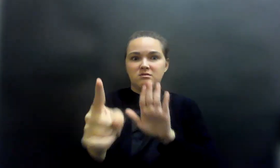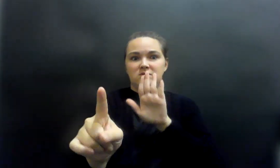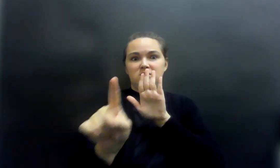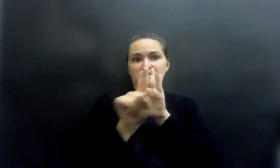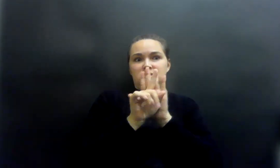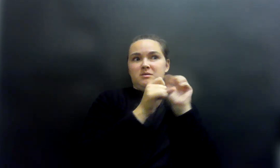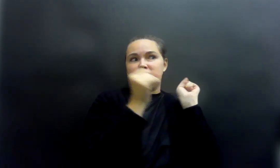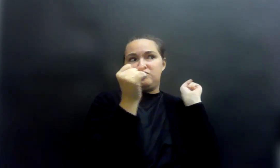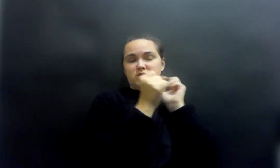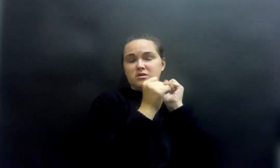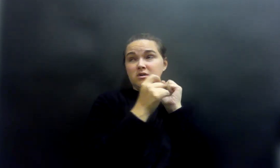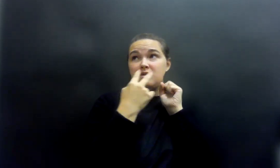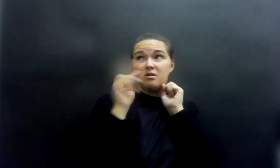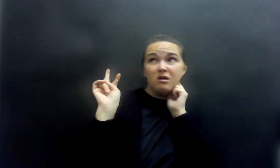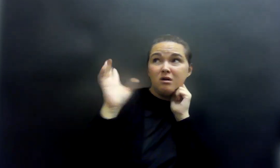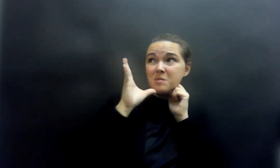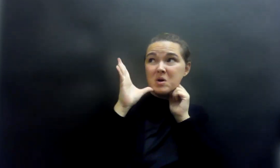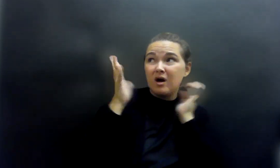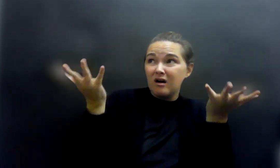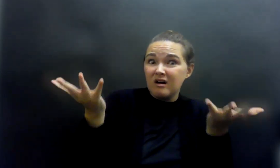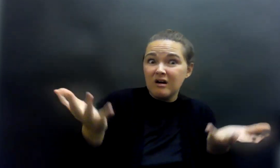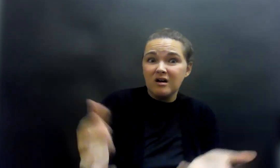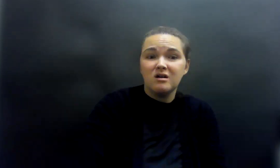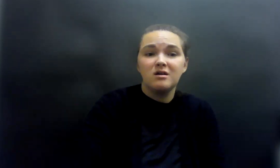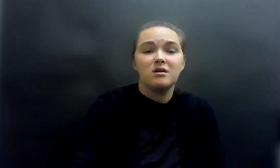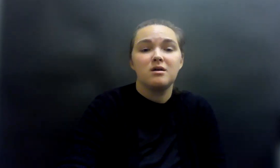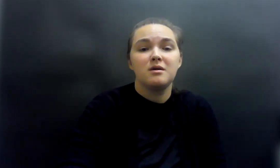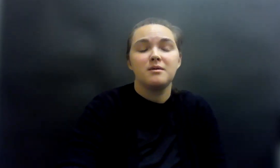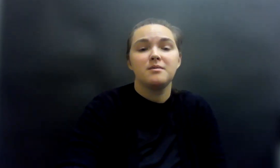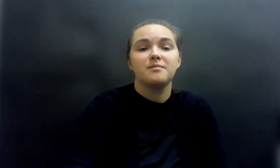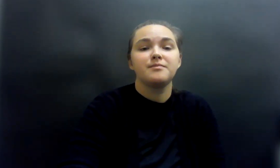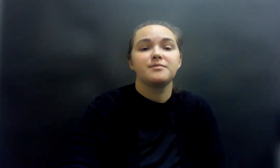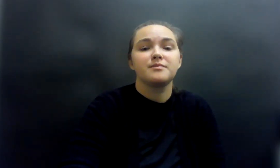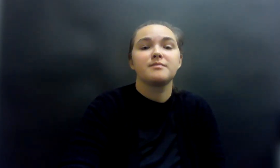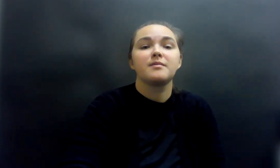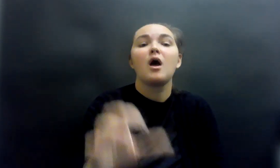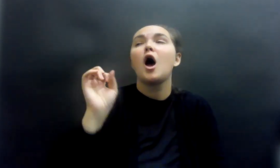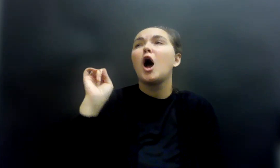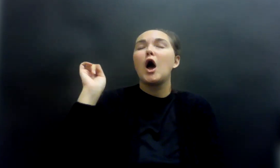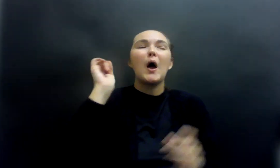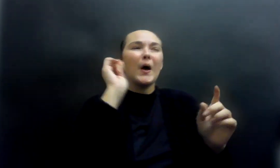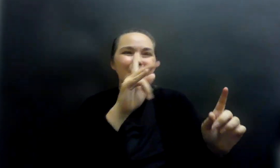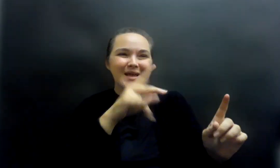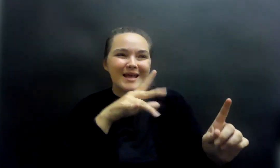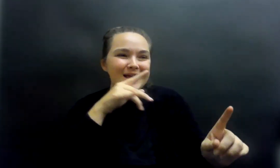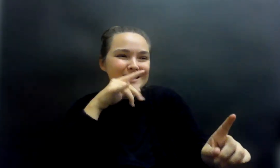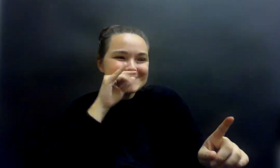shot a pleading look toward his mother. Okay, kiddos, said Mom, taking the hint, go wash